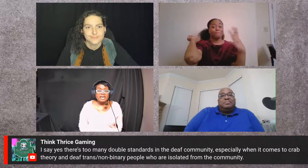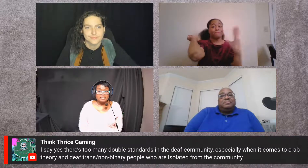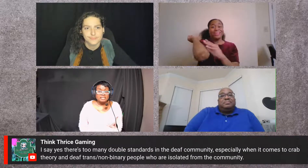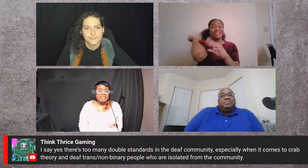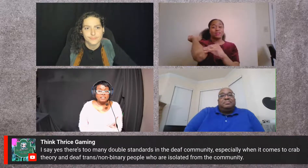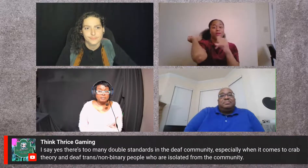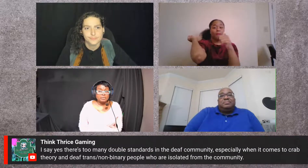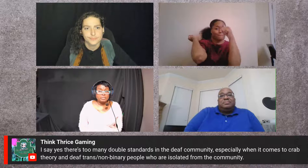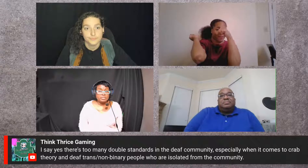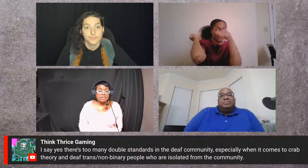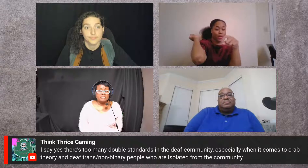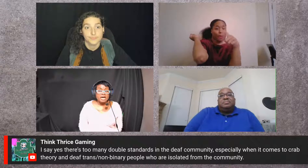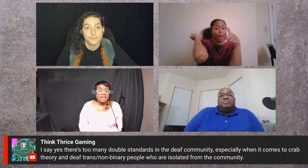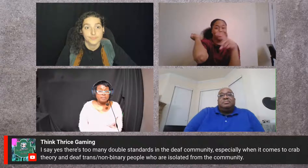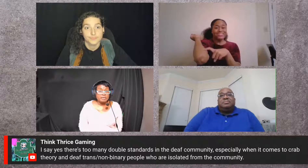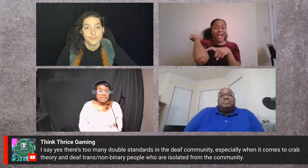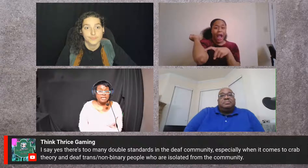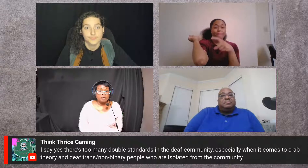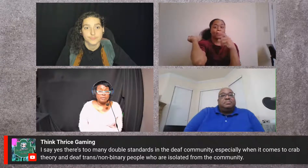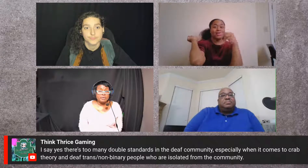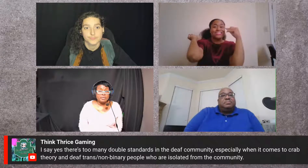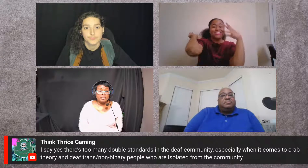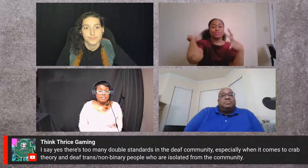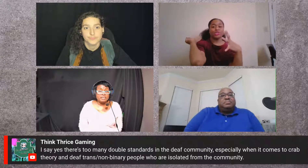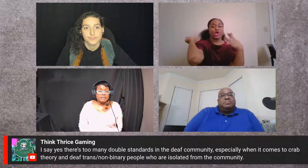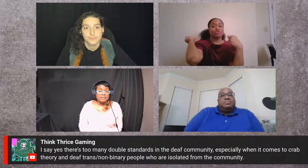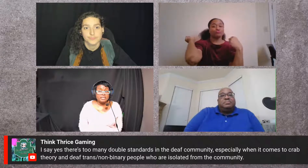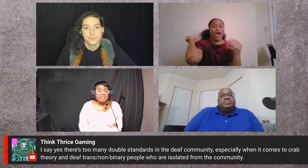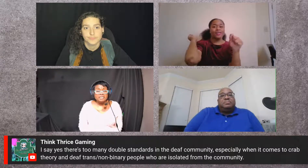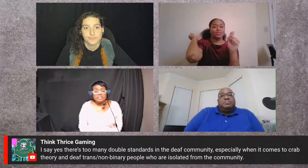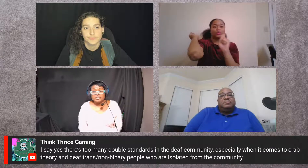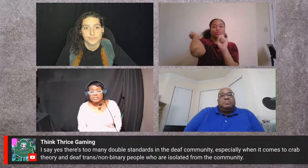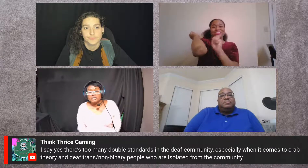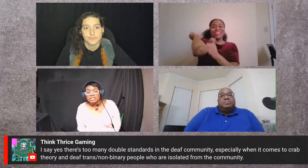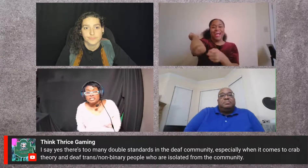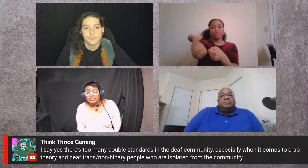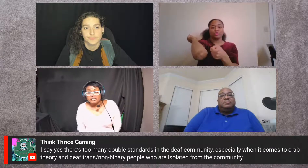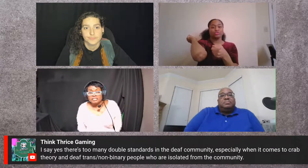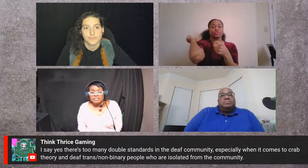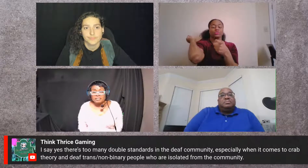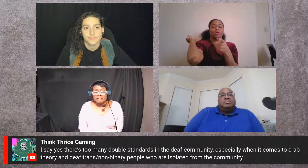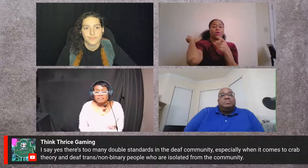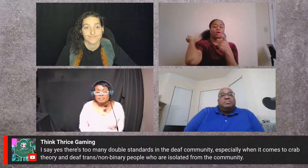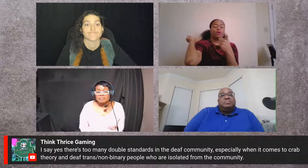And I want to add to that experience with the IEP meeting. Remember the time the teacher